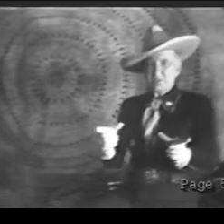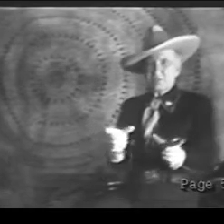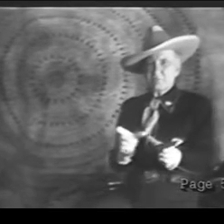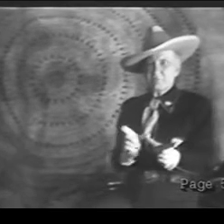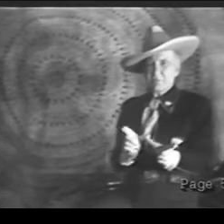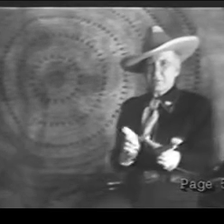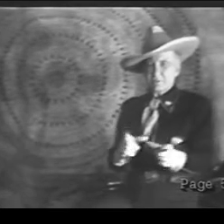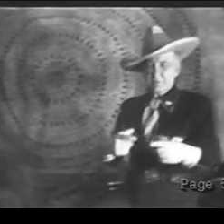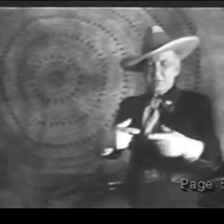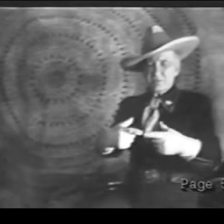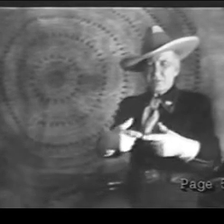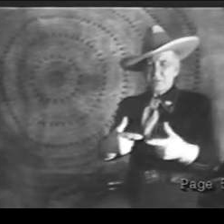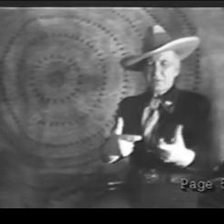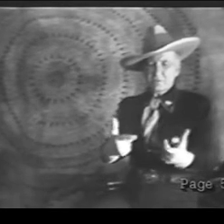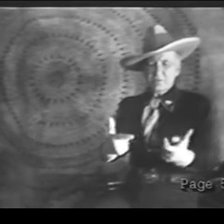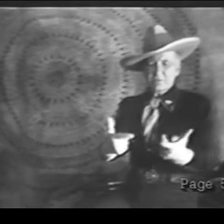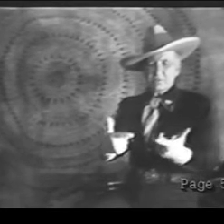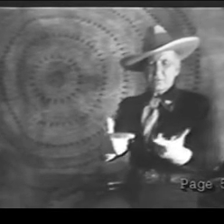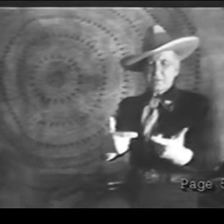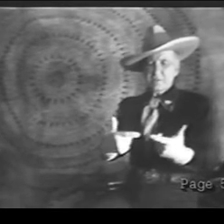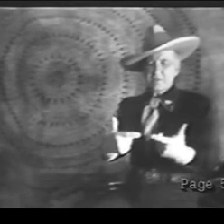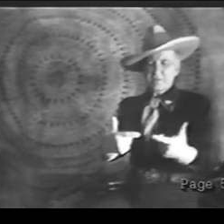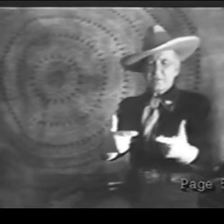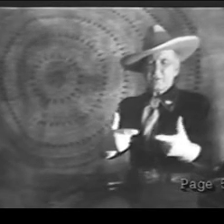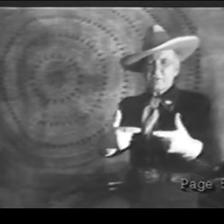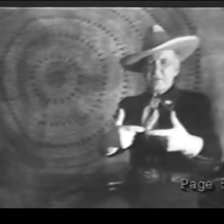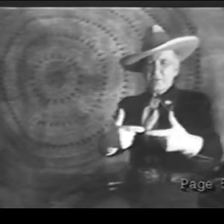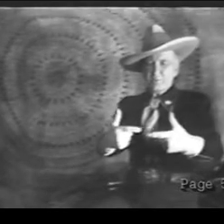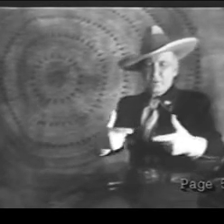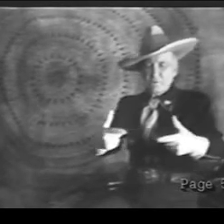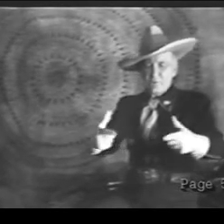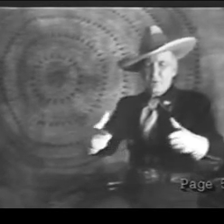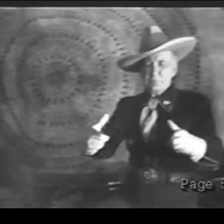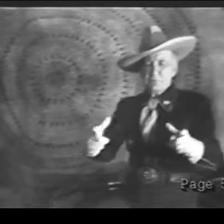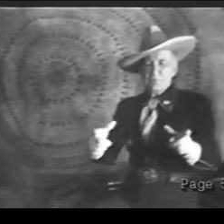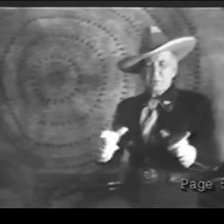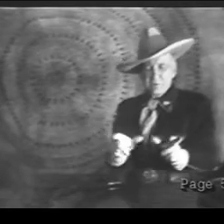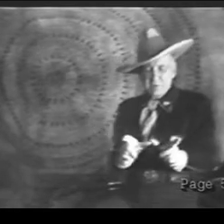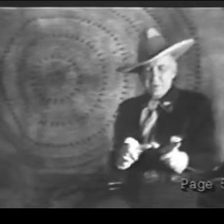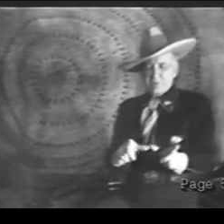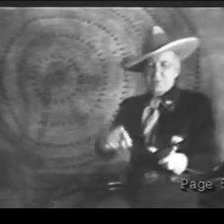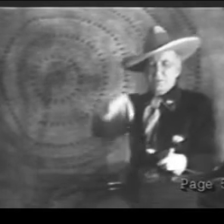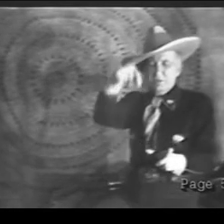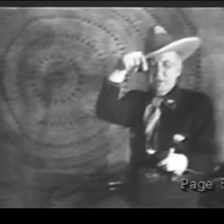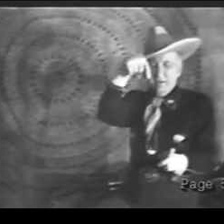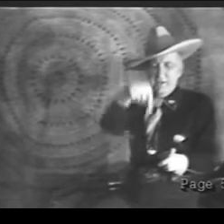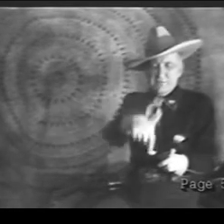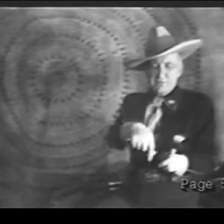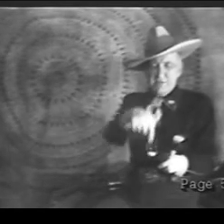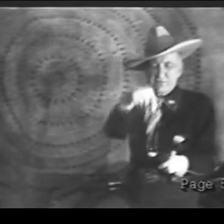circle. To make a circle, you use the index fingers and the thumb, draw them into a circle, and the center